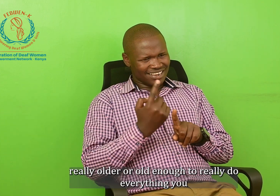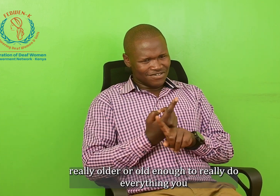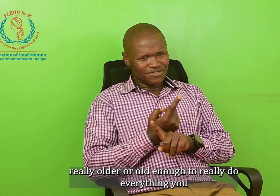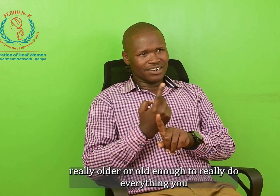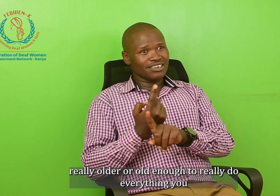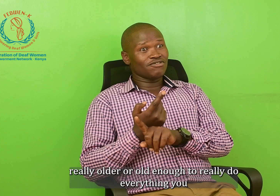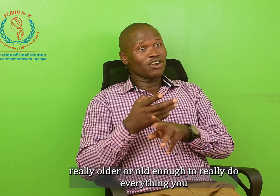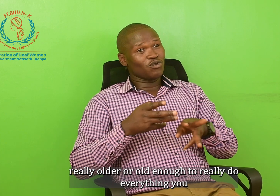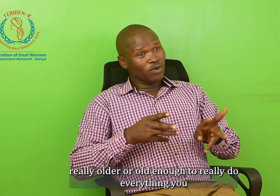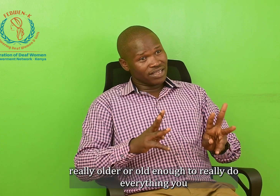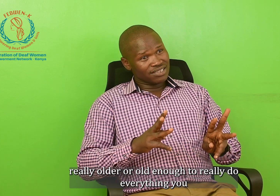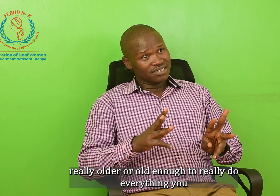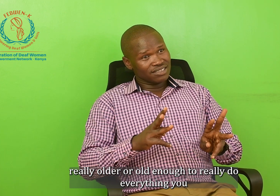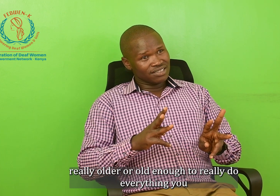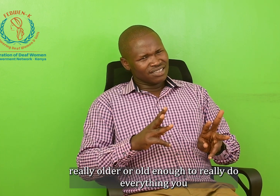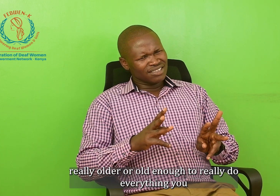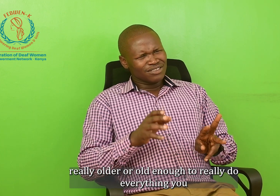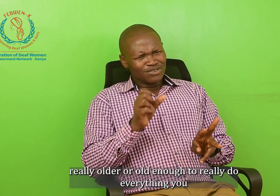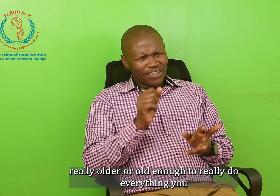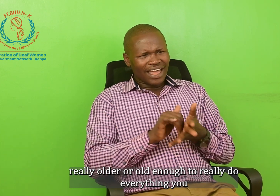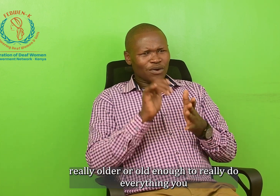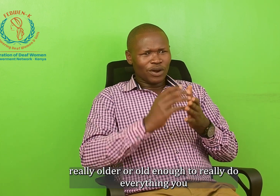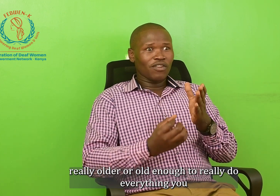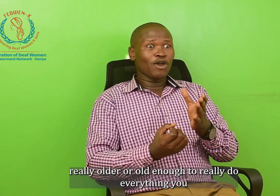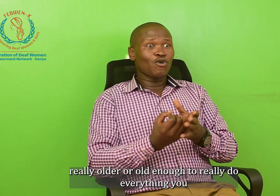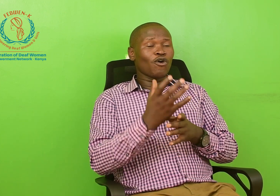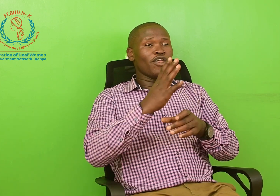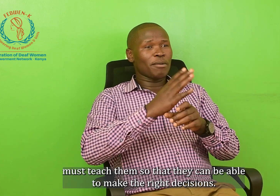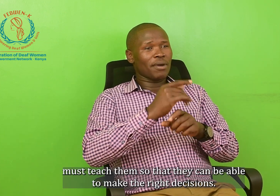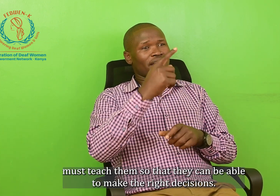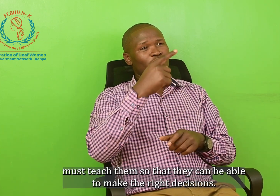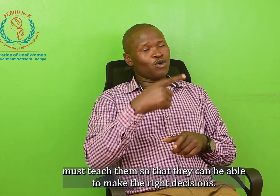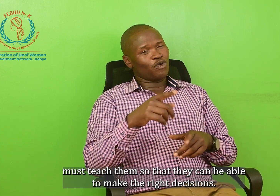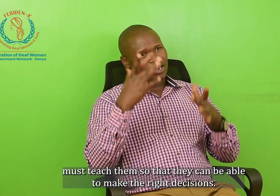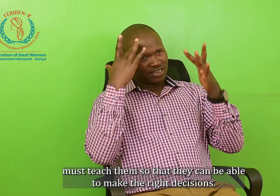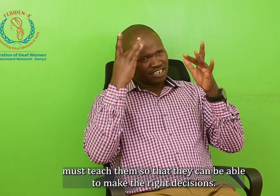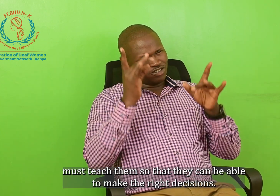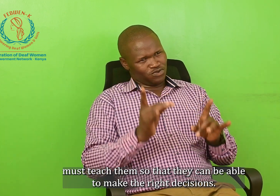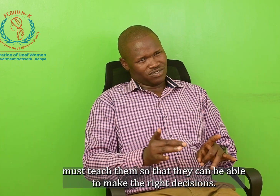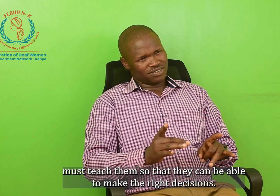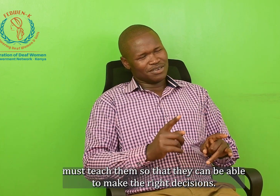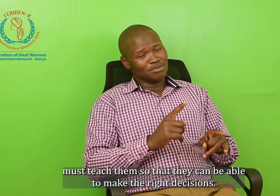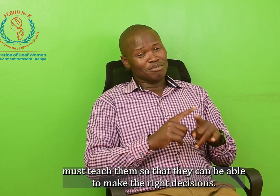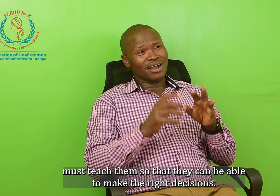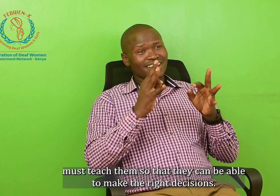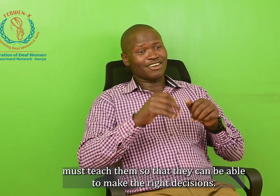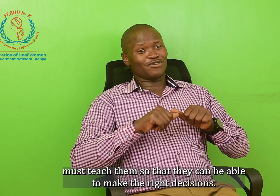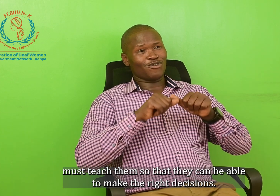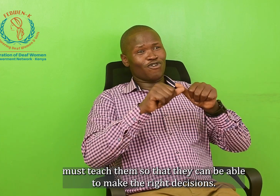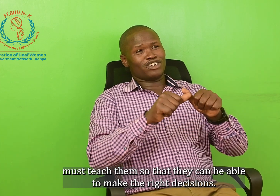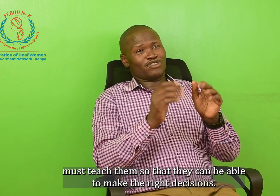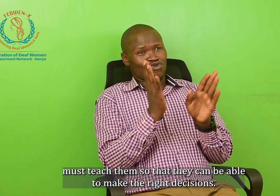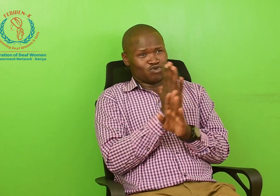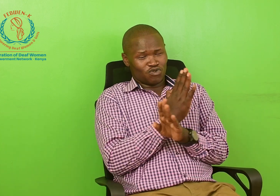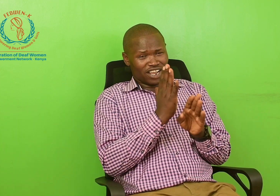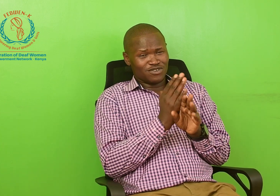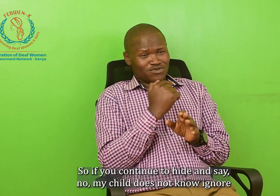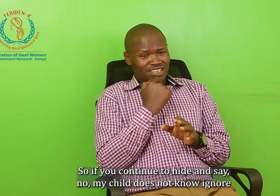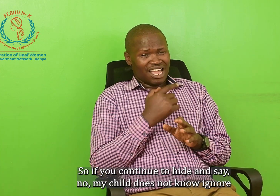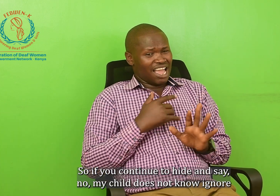really older or old enough to really do everything, you must teach them so that they can be able to make right decisions. So if you